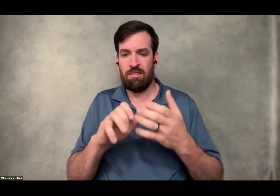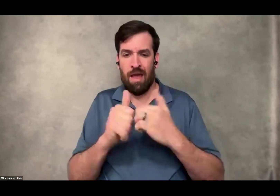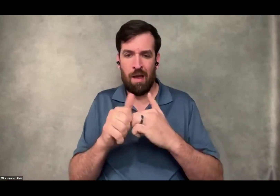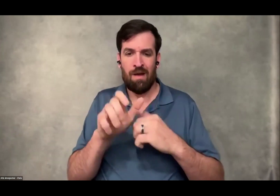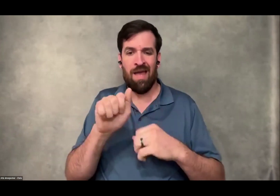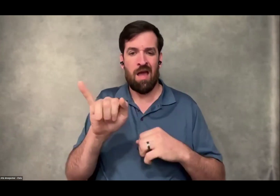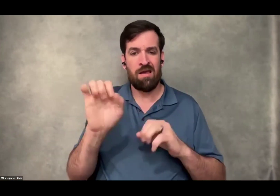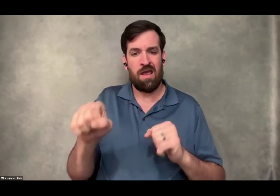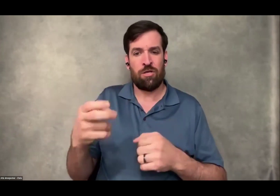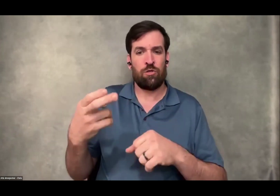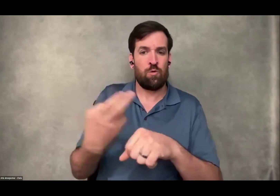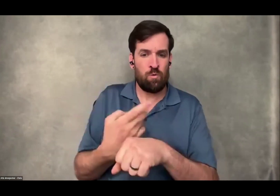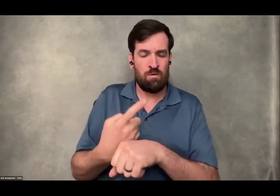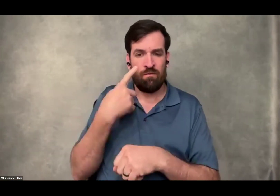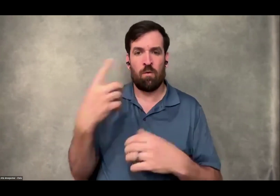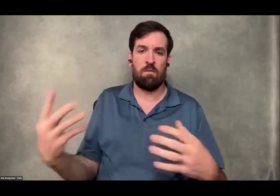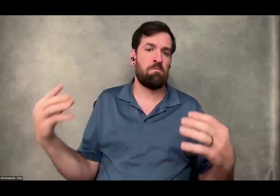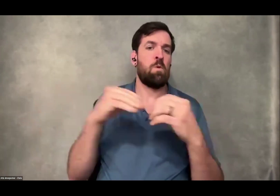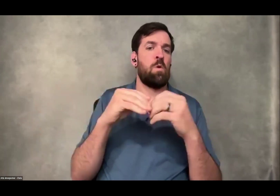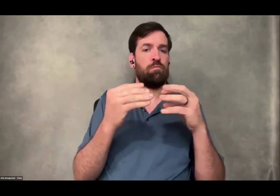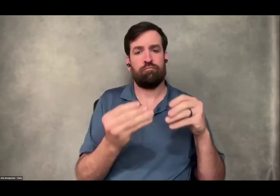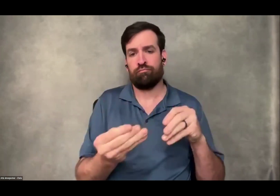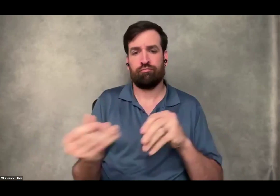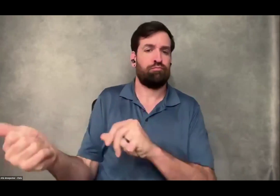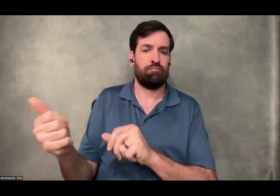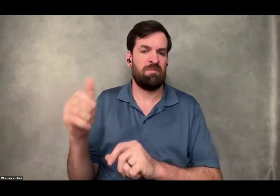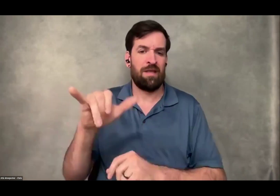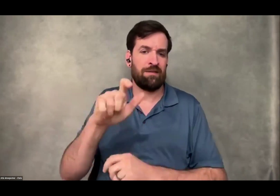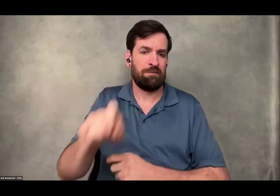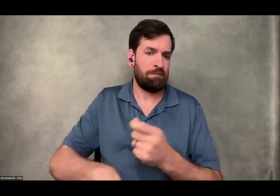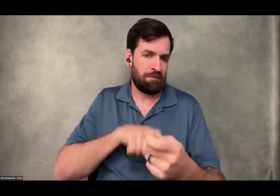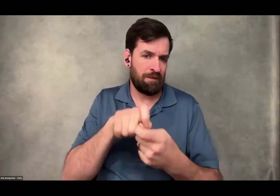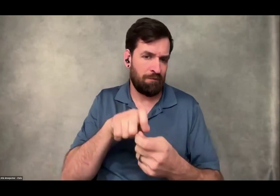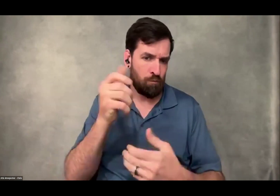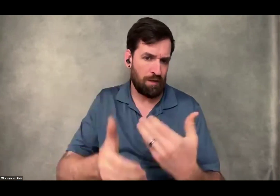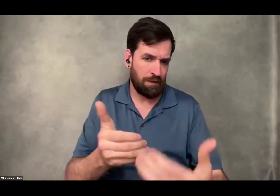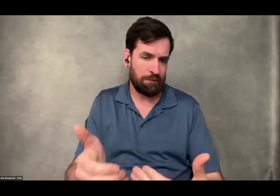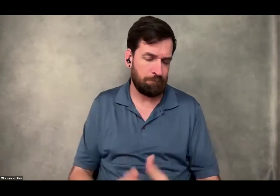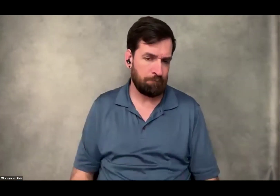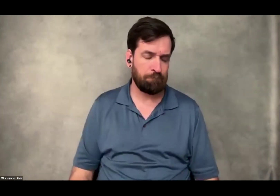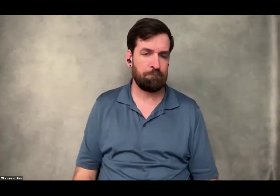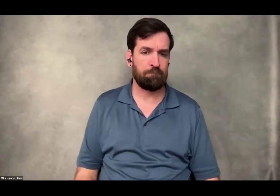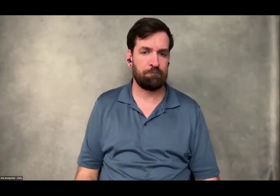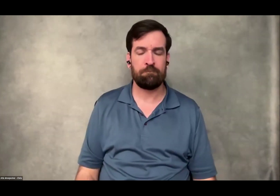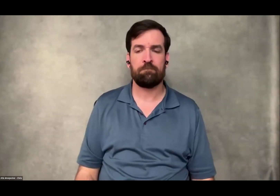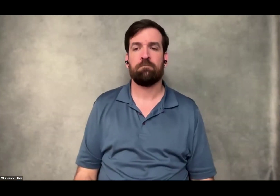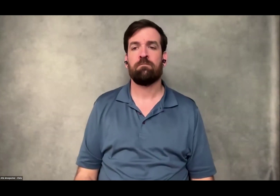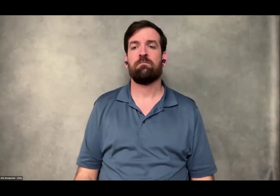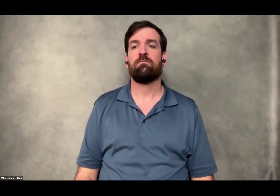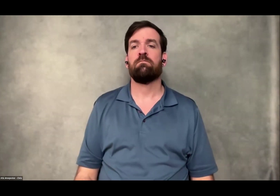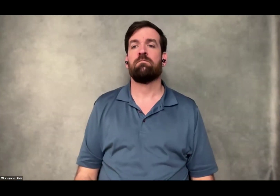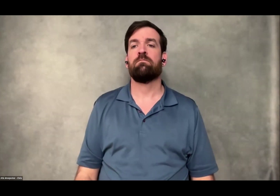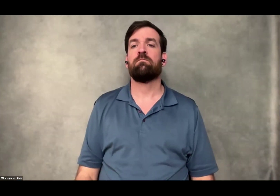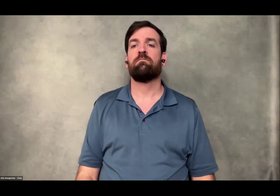can be used to streamline this particular process. Okay. So I'm going to